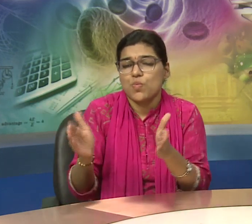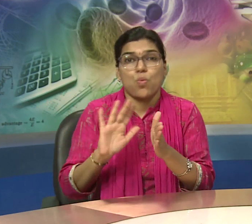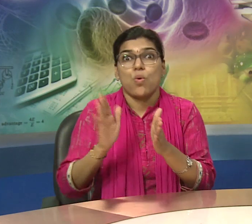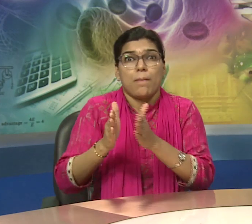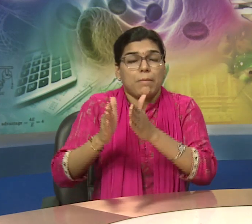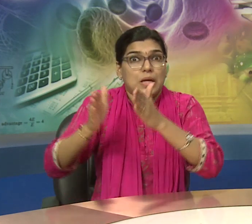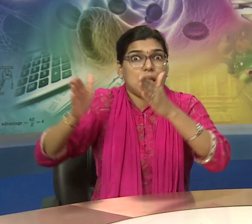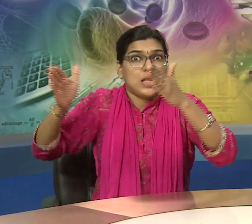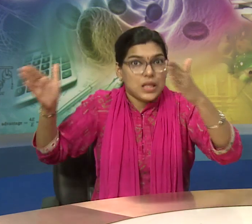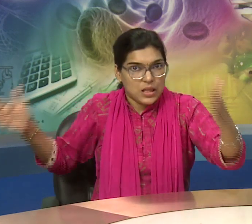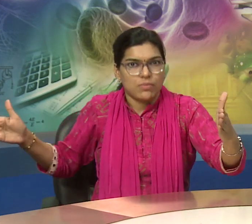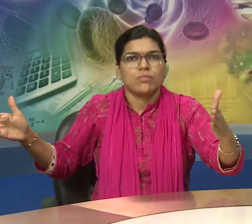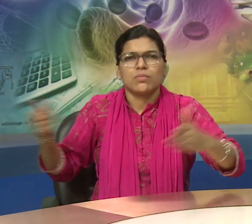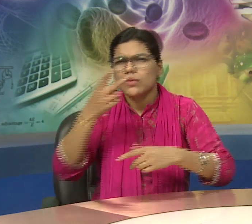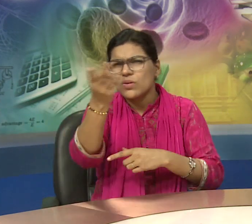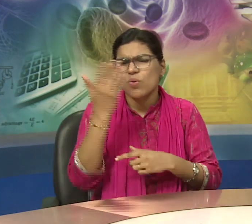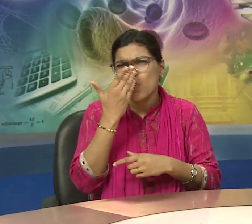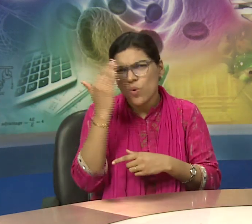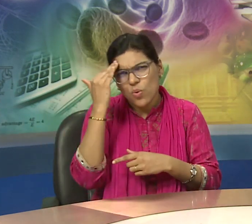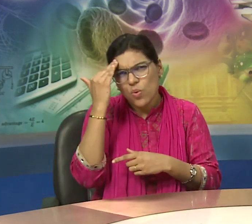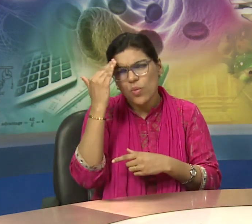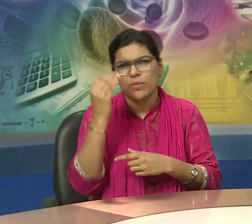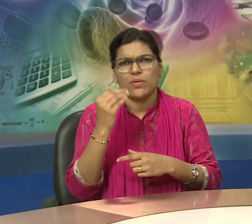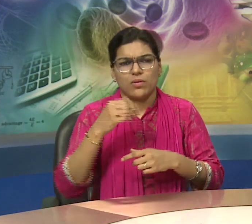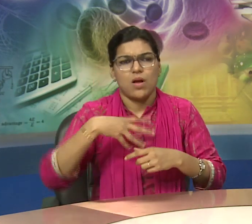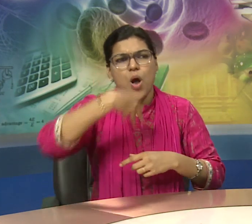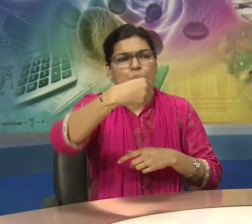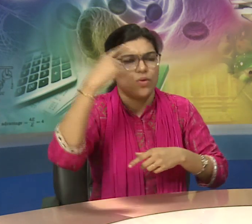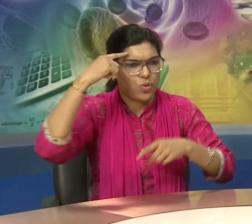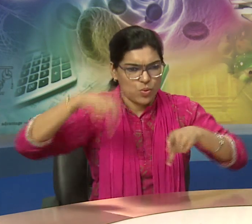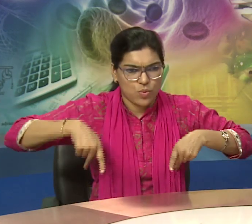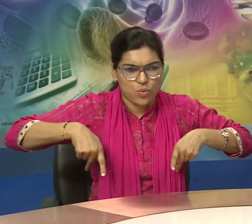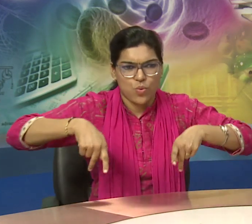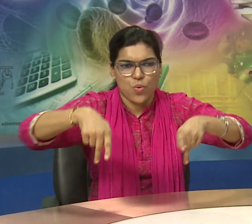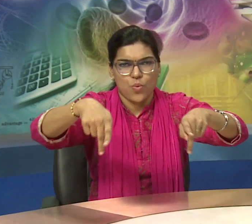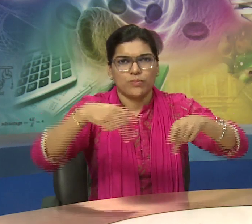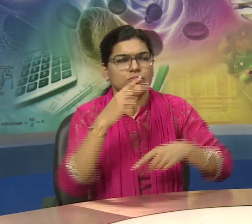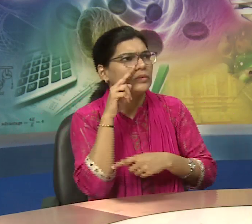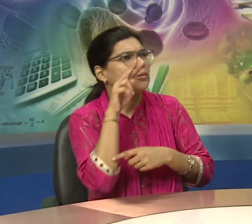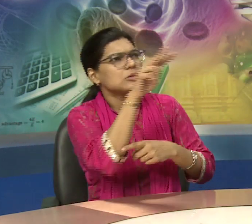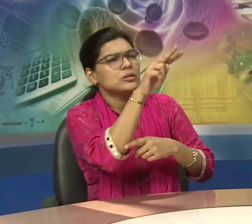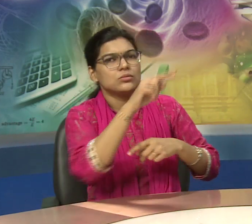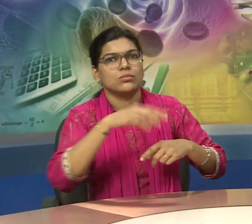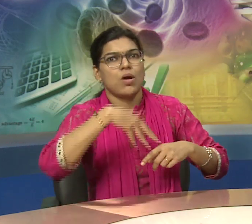Plotter is not of the small or medium size. You all may have seen the